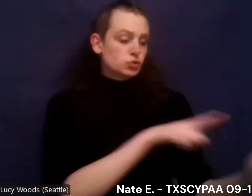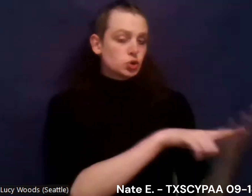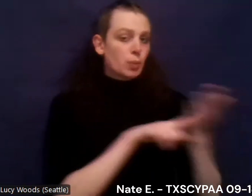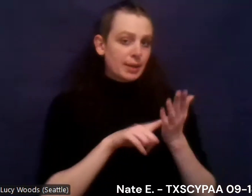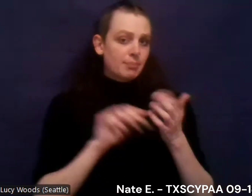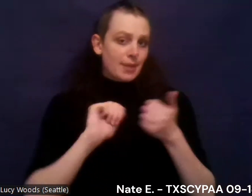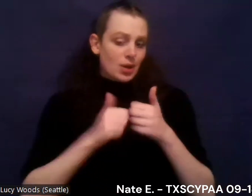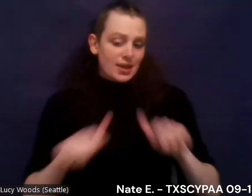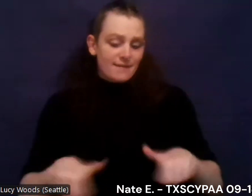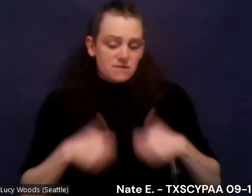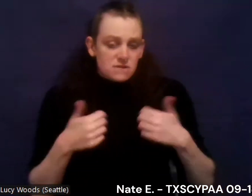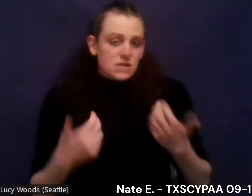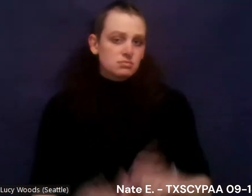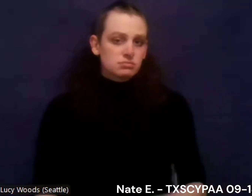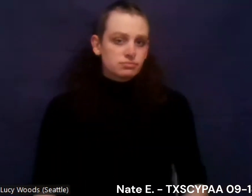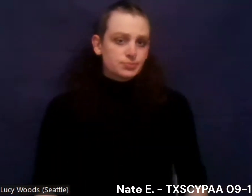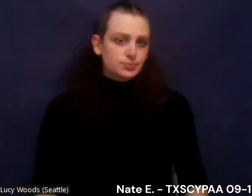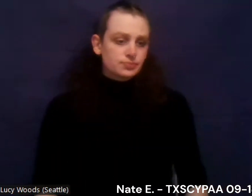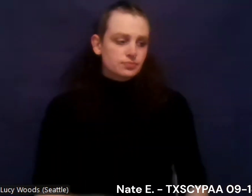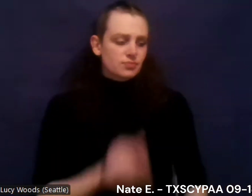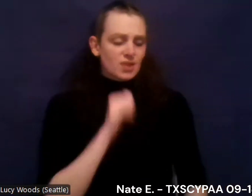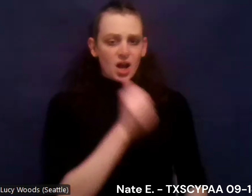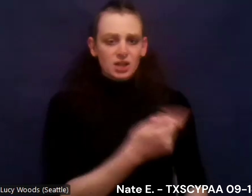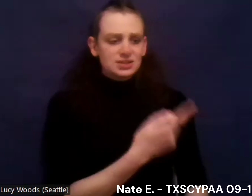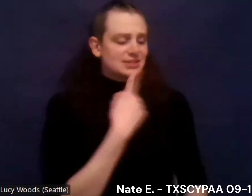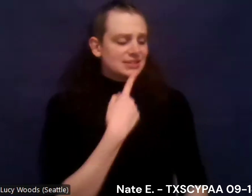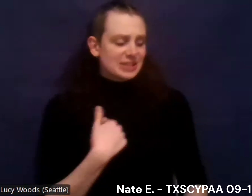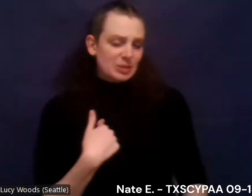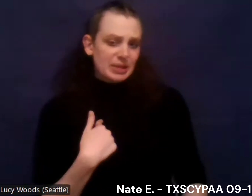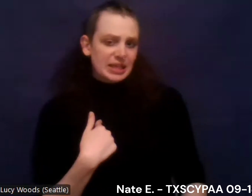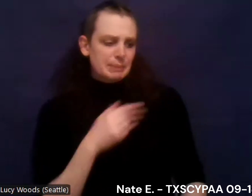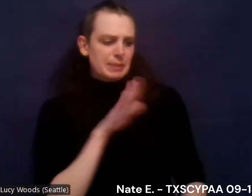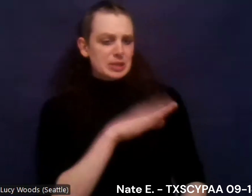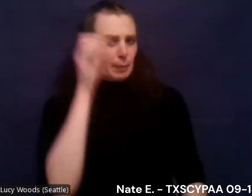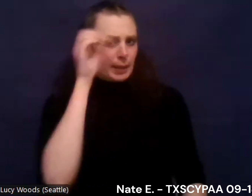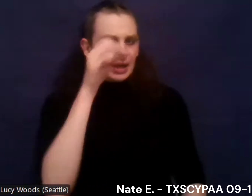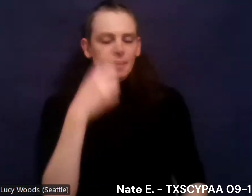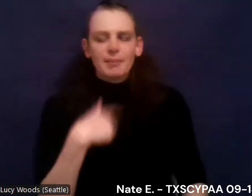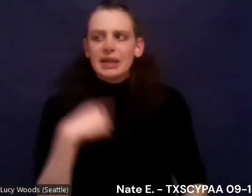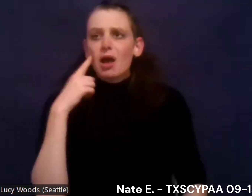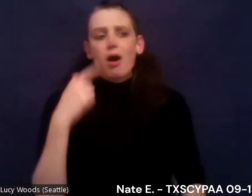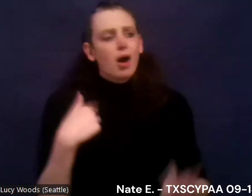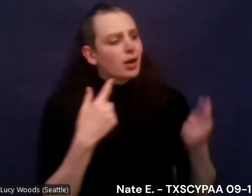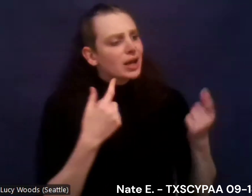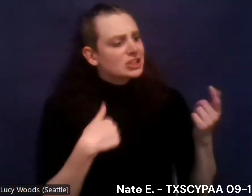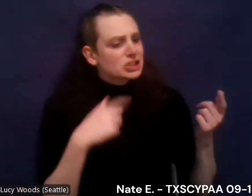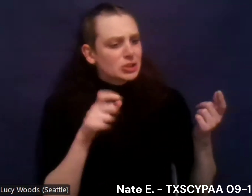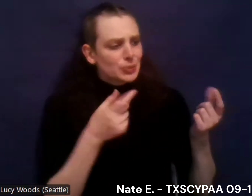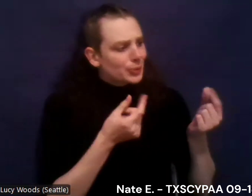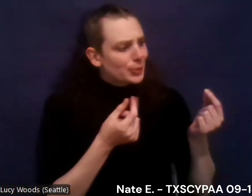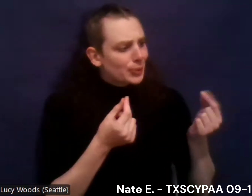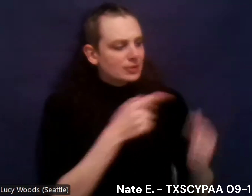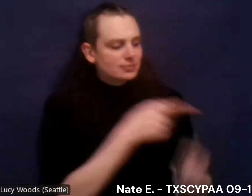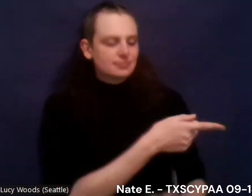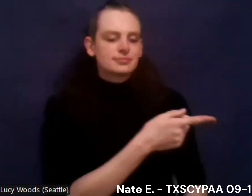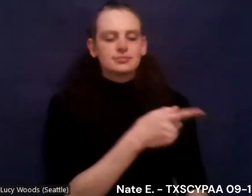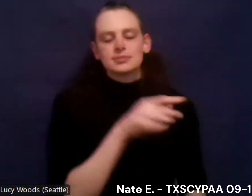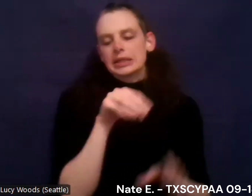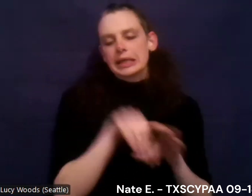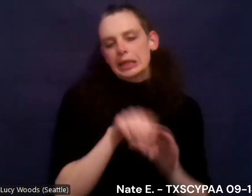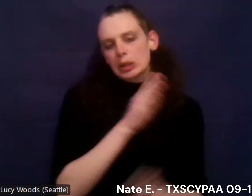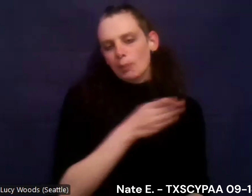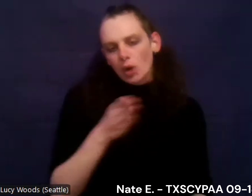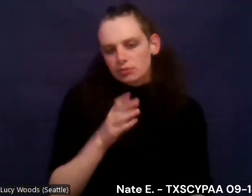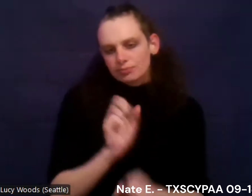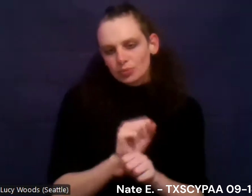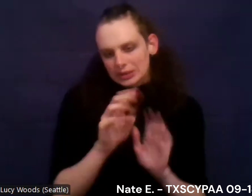live, and he didn't tell me what he thought about things. Hey, what should I do about this? And he'd be like, well, let's go to the book. Let's do some step work on it,